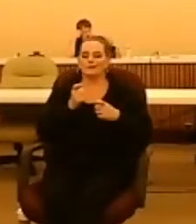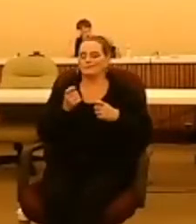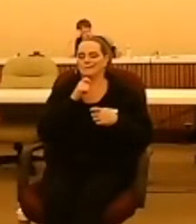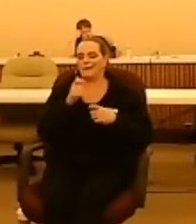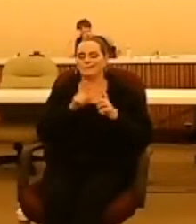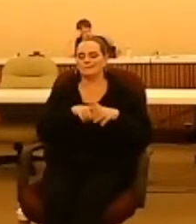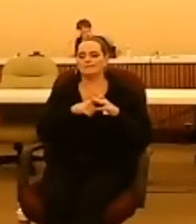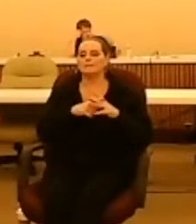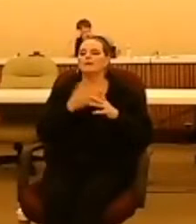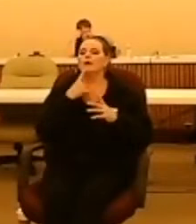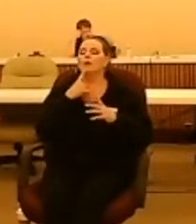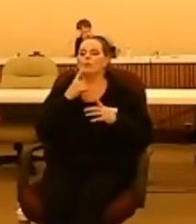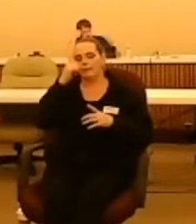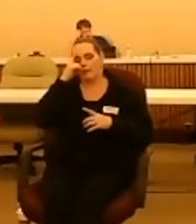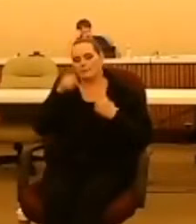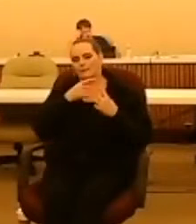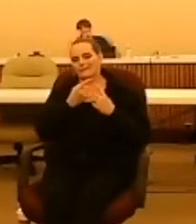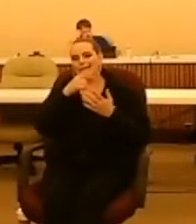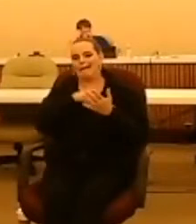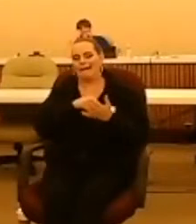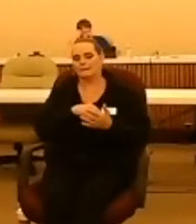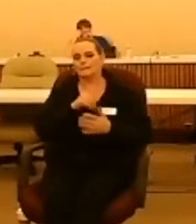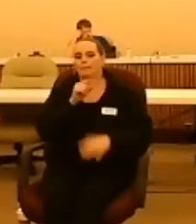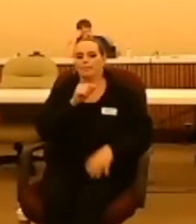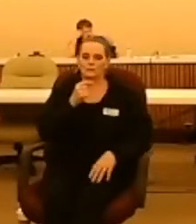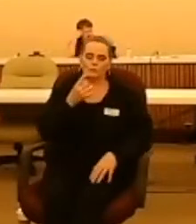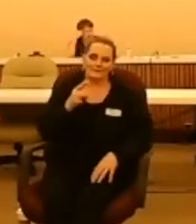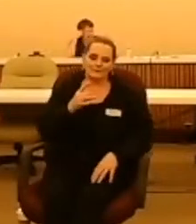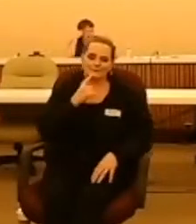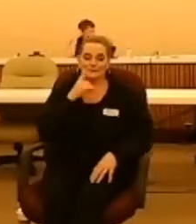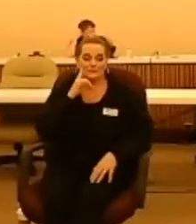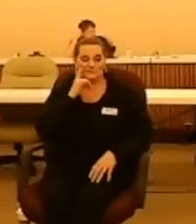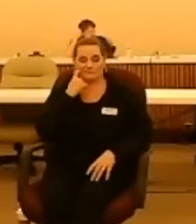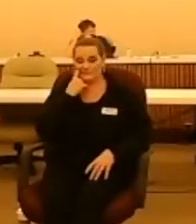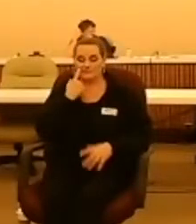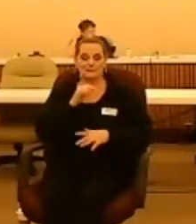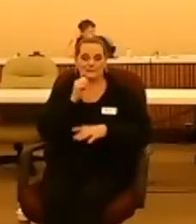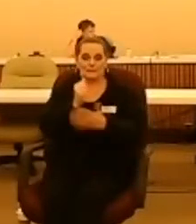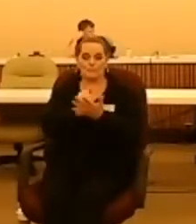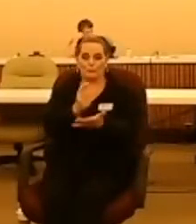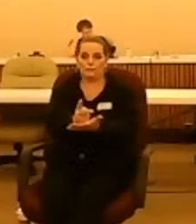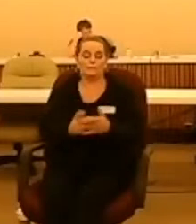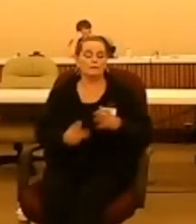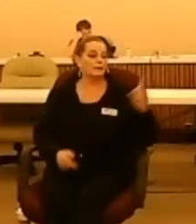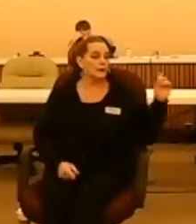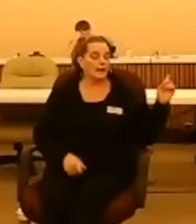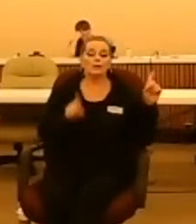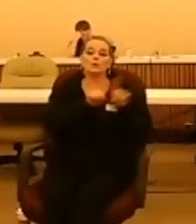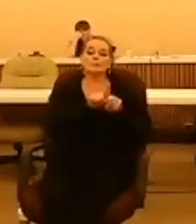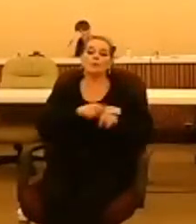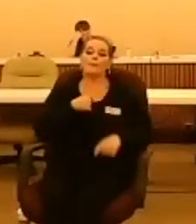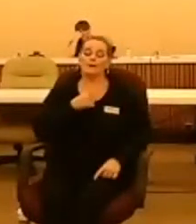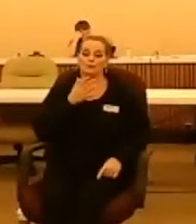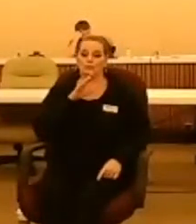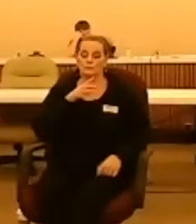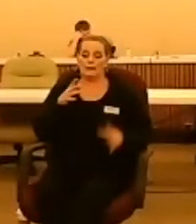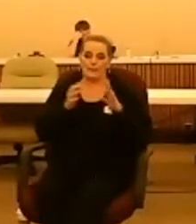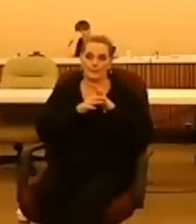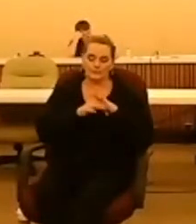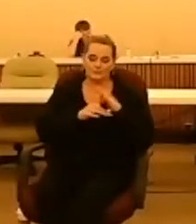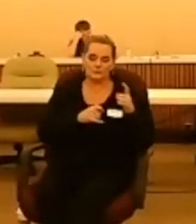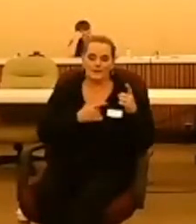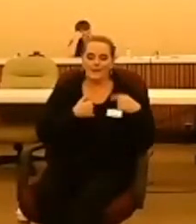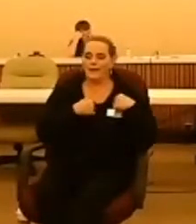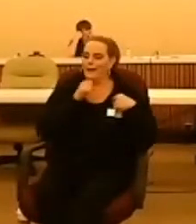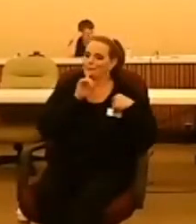revisited it in 2018, put it back in, and it just got approved. Go ahead, Mike. And I also want to mention, I'm